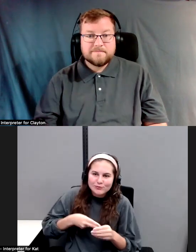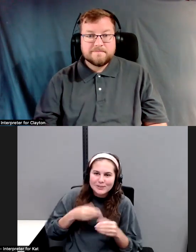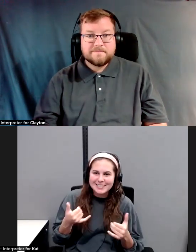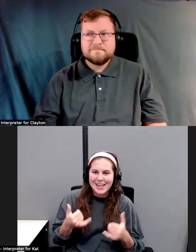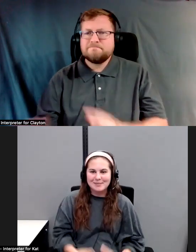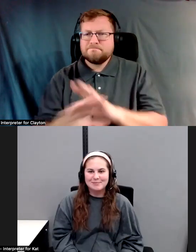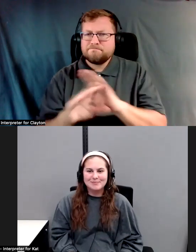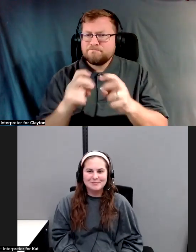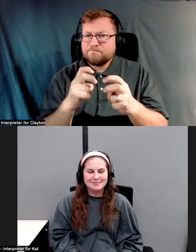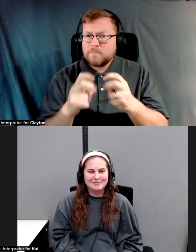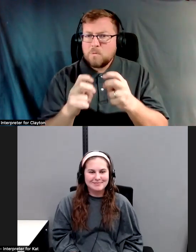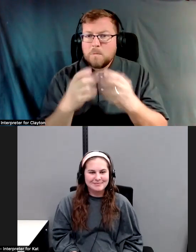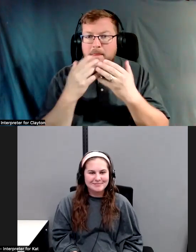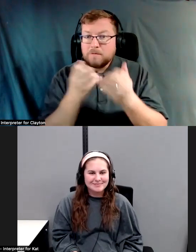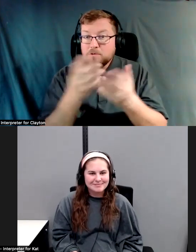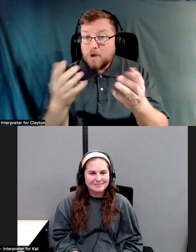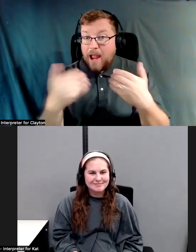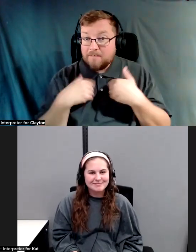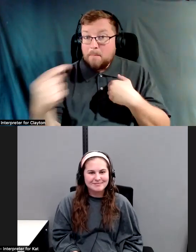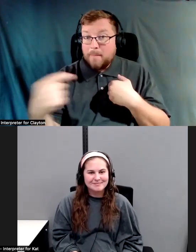No problem. Thank you so much for having me. I'm excited.